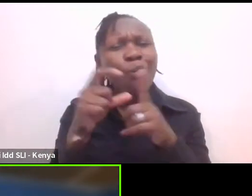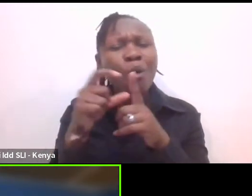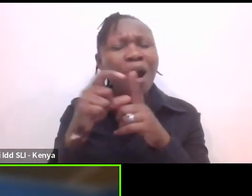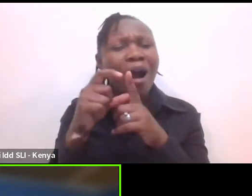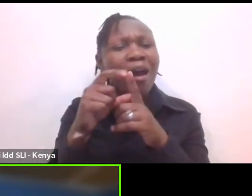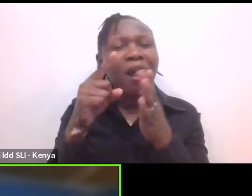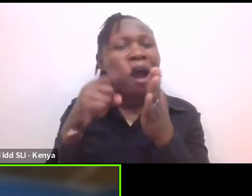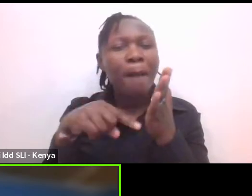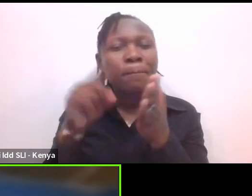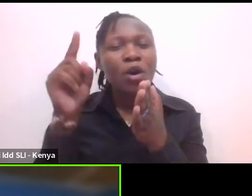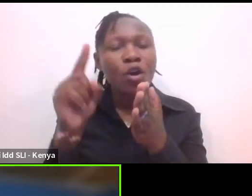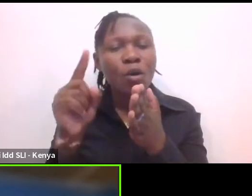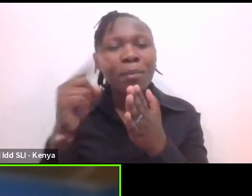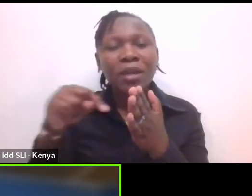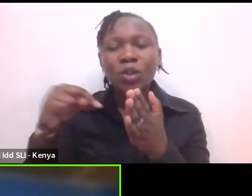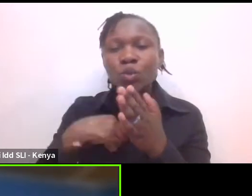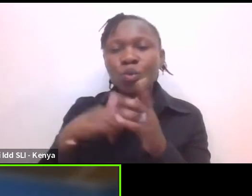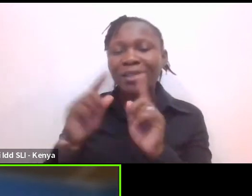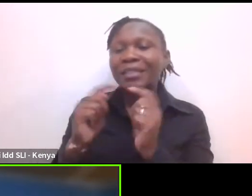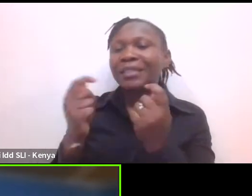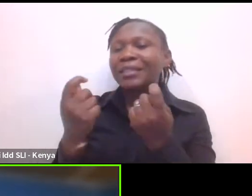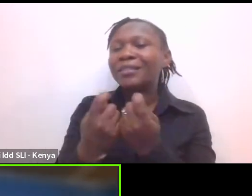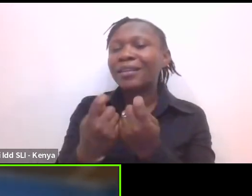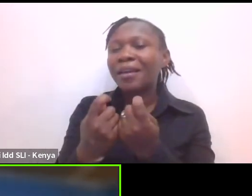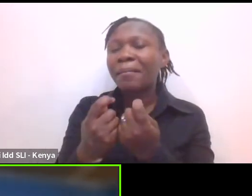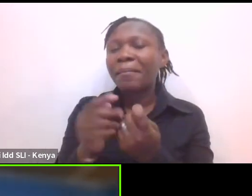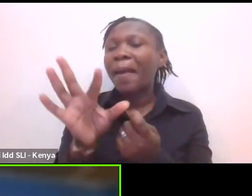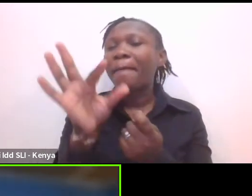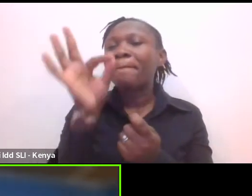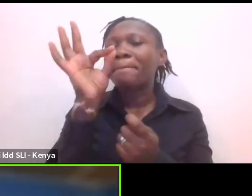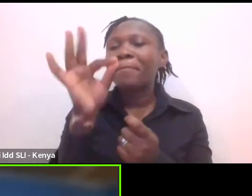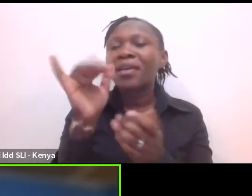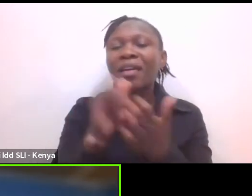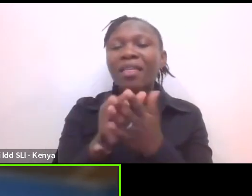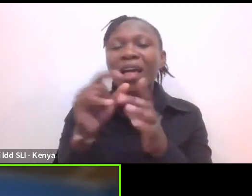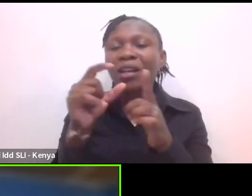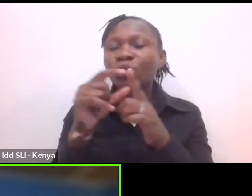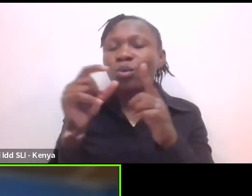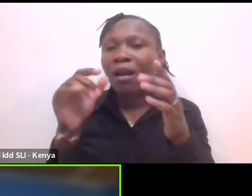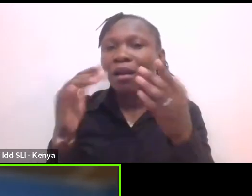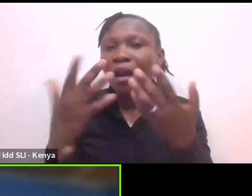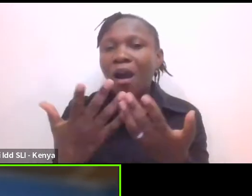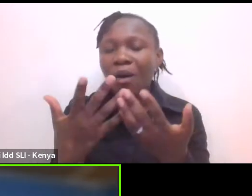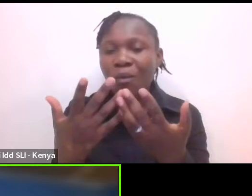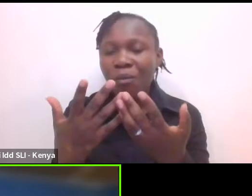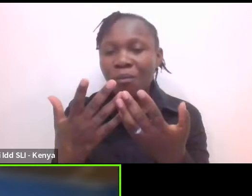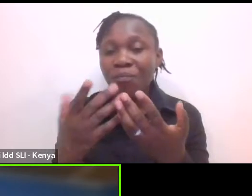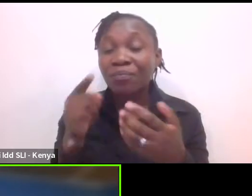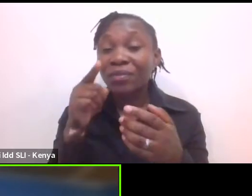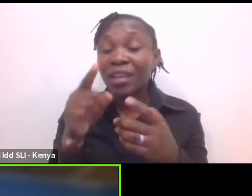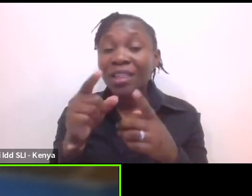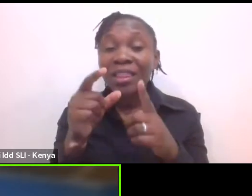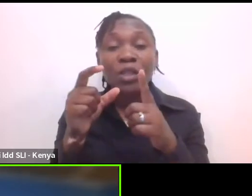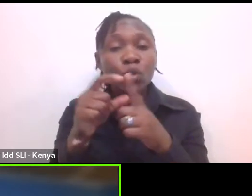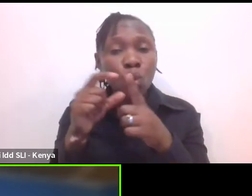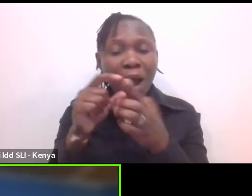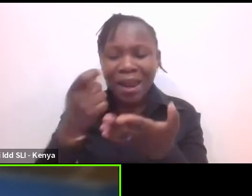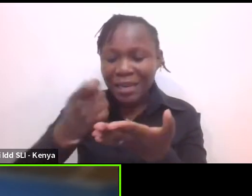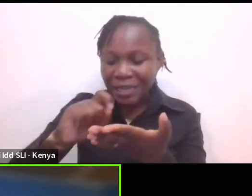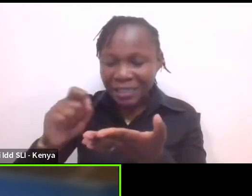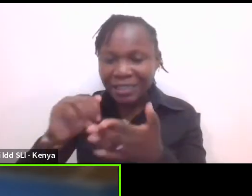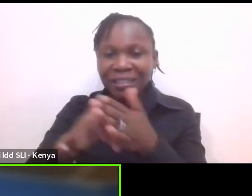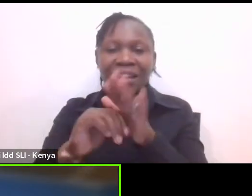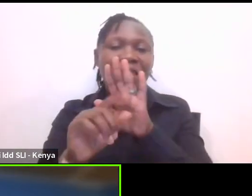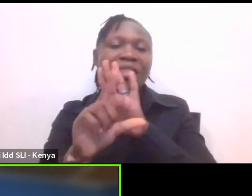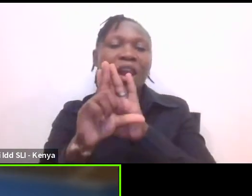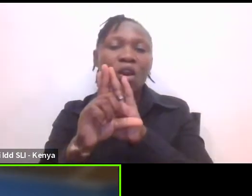decide it as a team? Because it's such a subjective word, but it's written into the law, at least in the US,